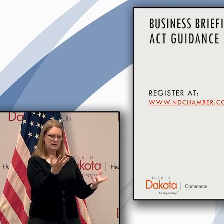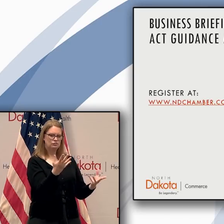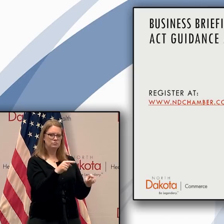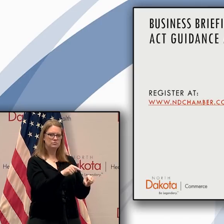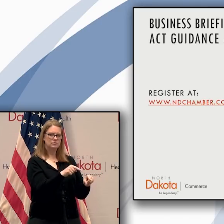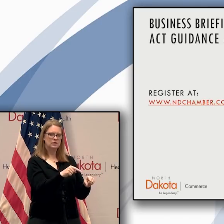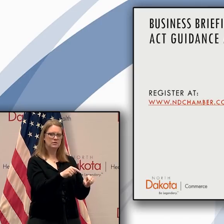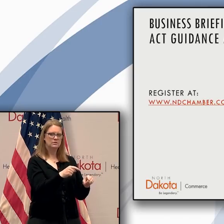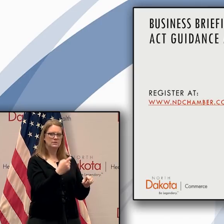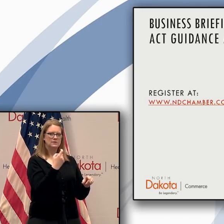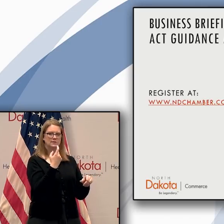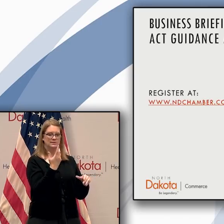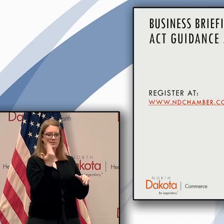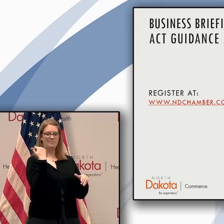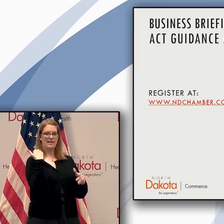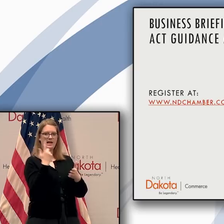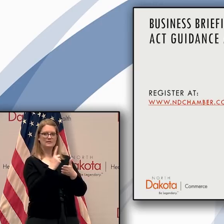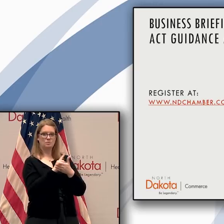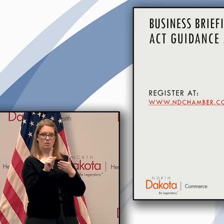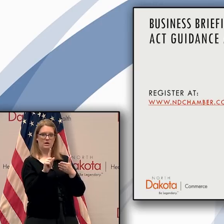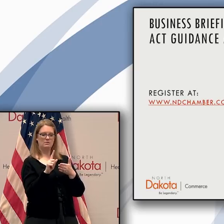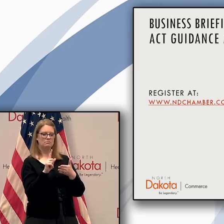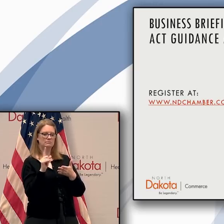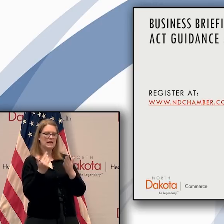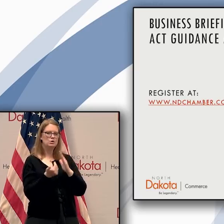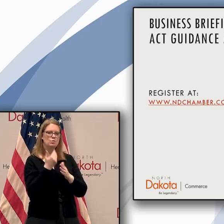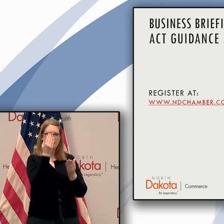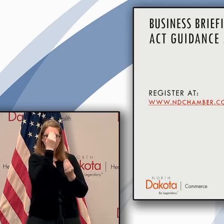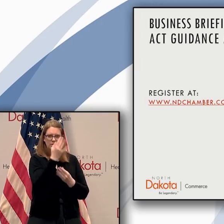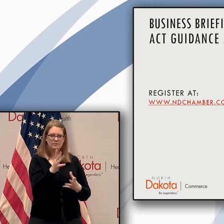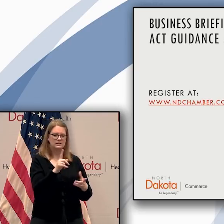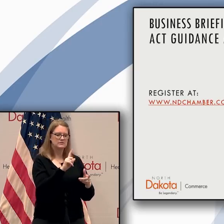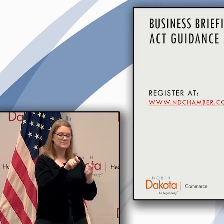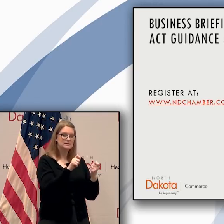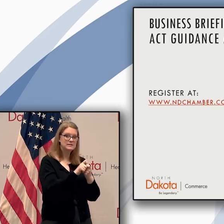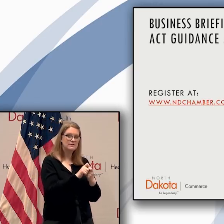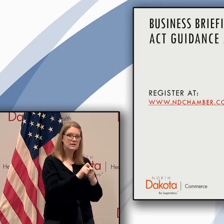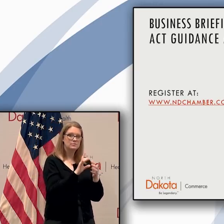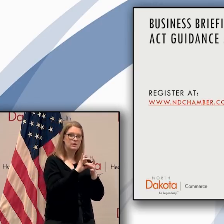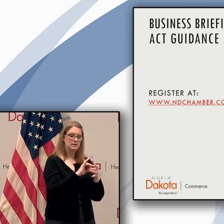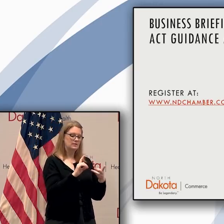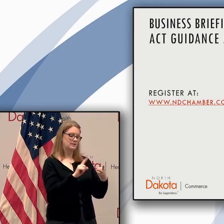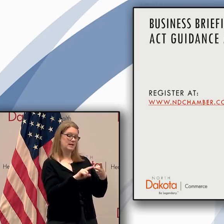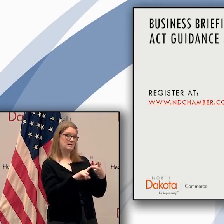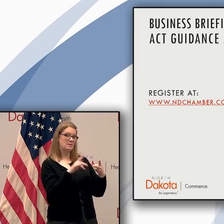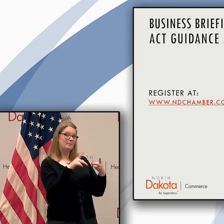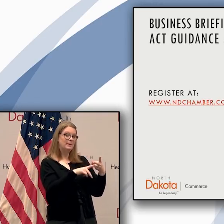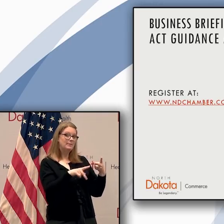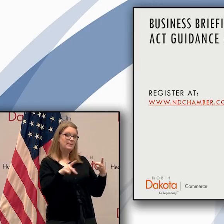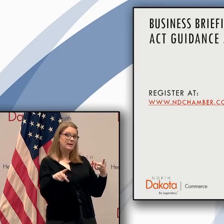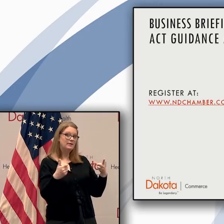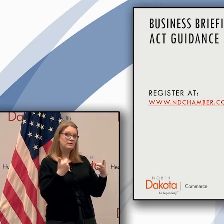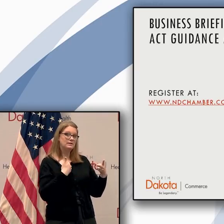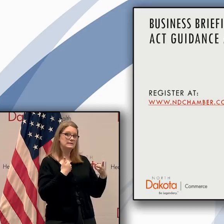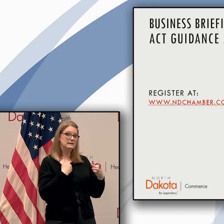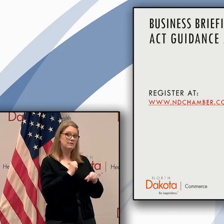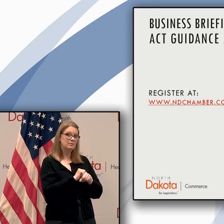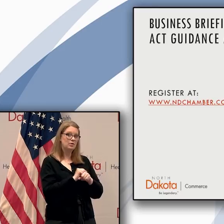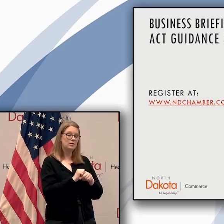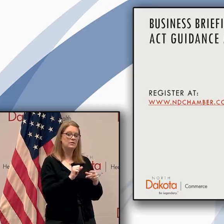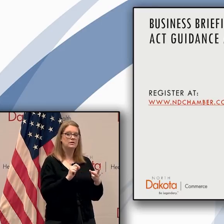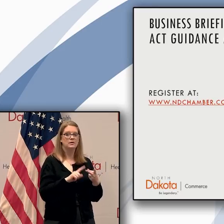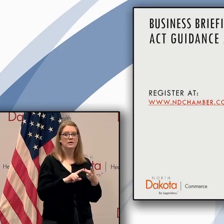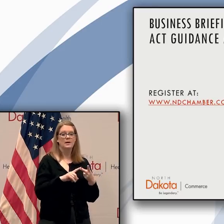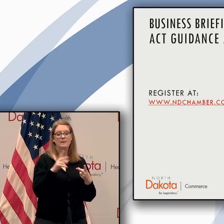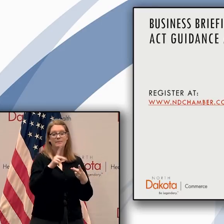released since last week's briefing, including specifics regarding the PPP for the self-employed,